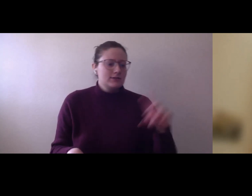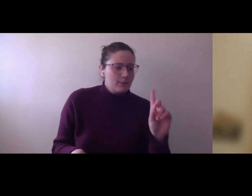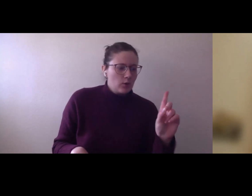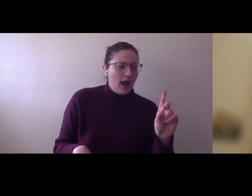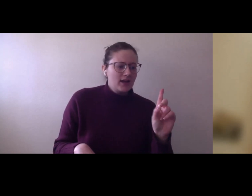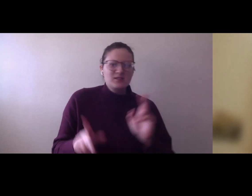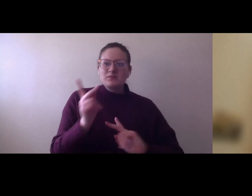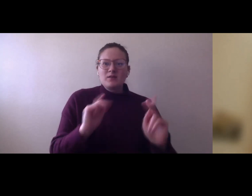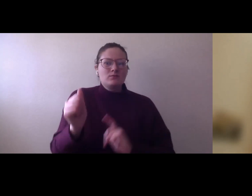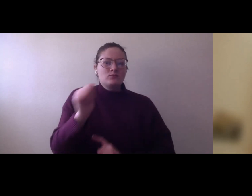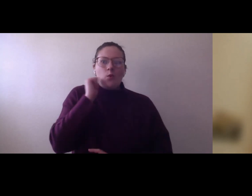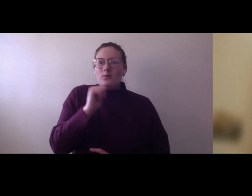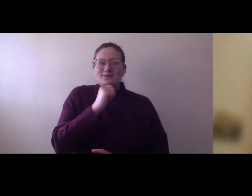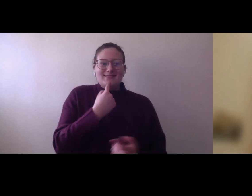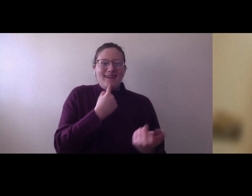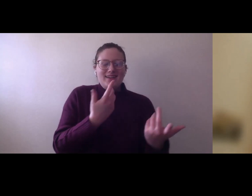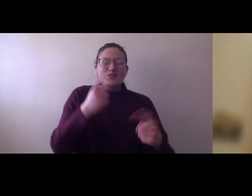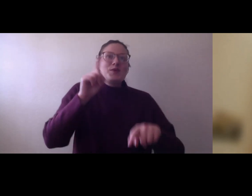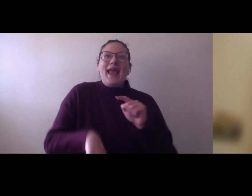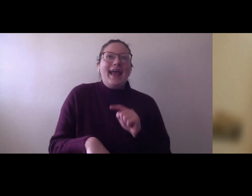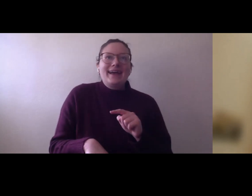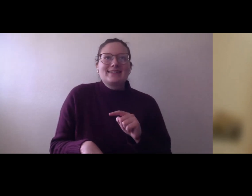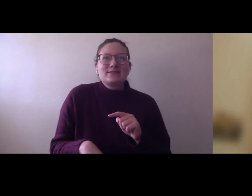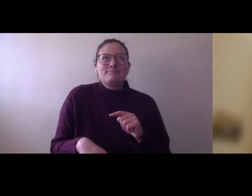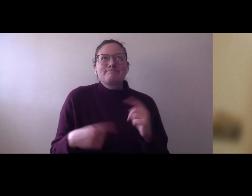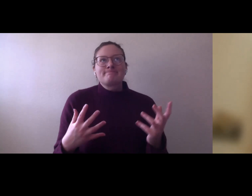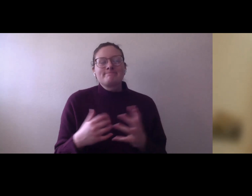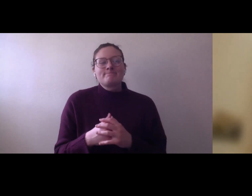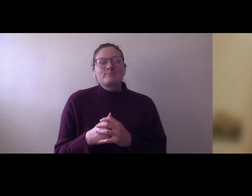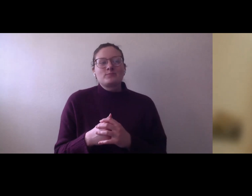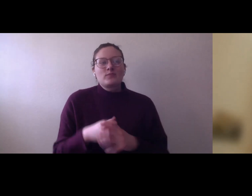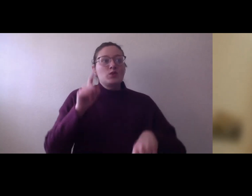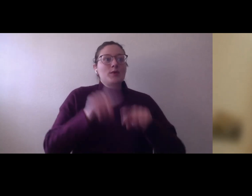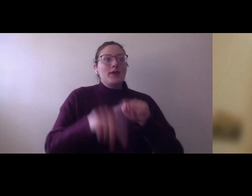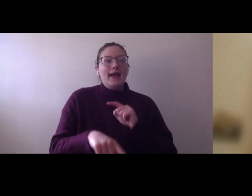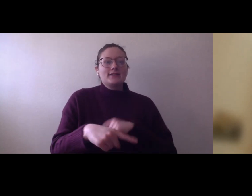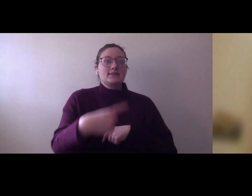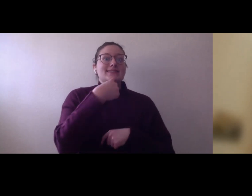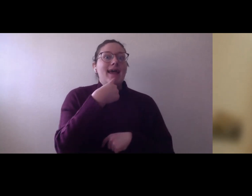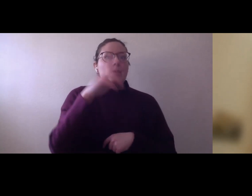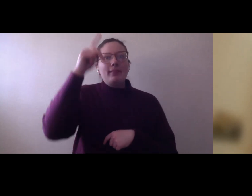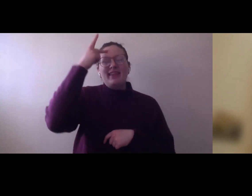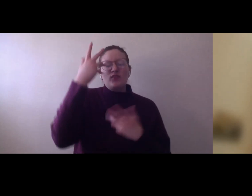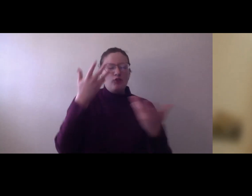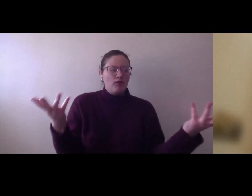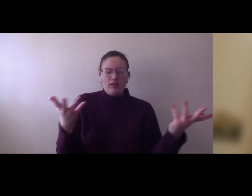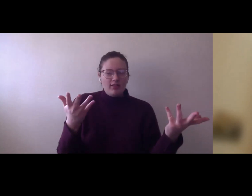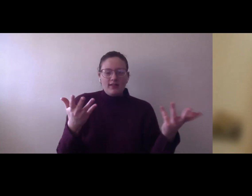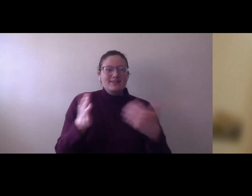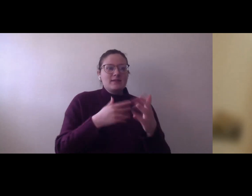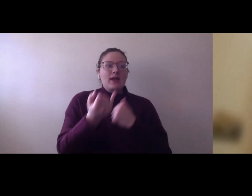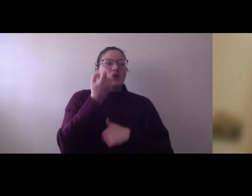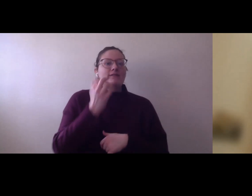and say, you really can't come out and say these things politically, whether you're Democrat